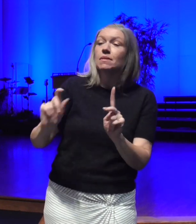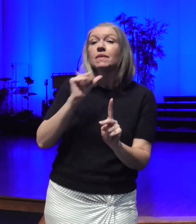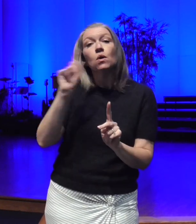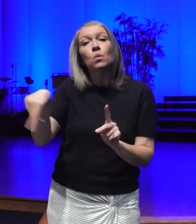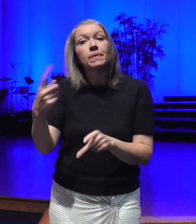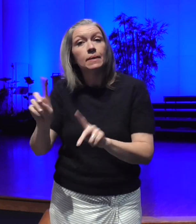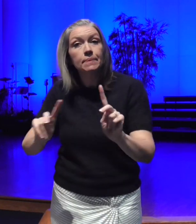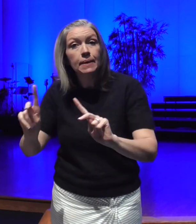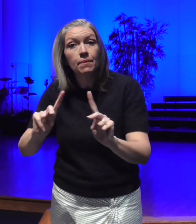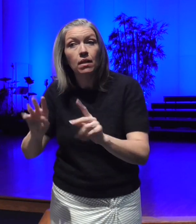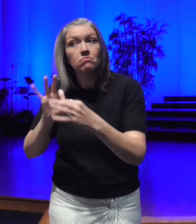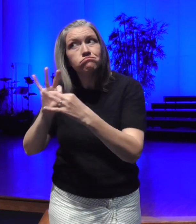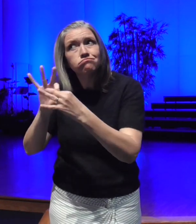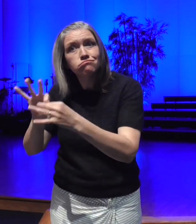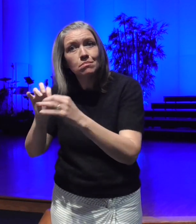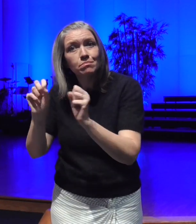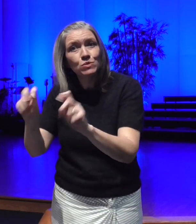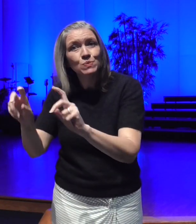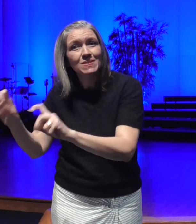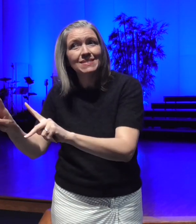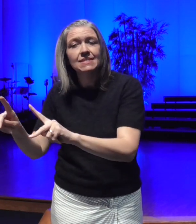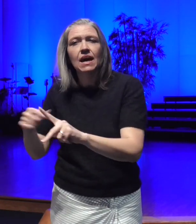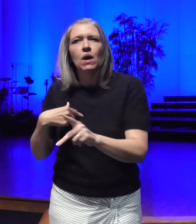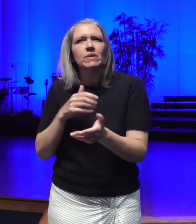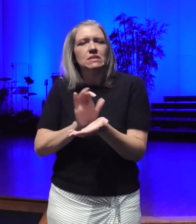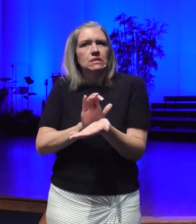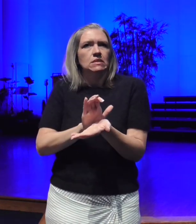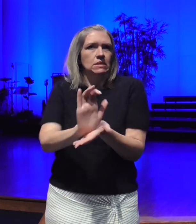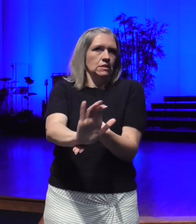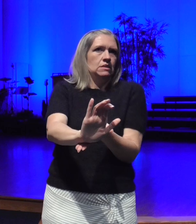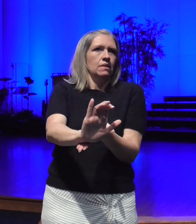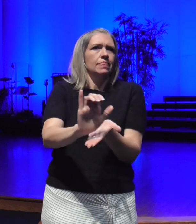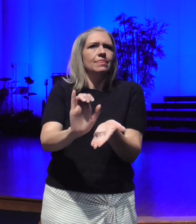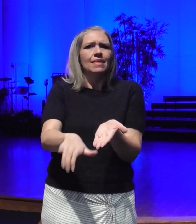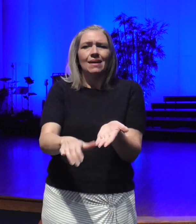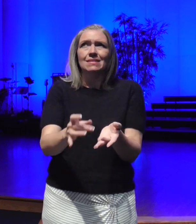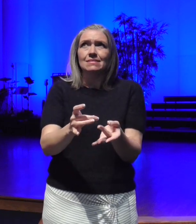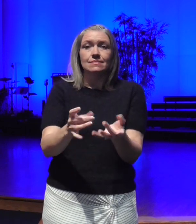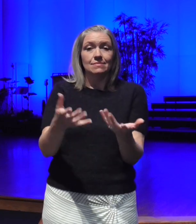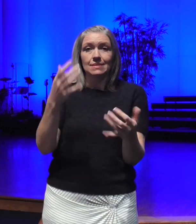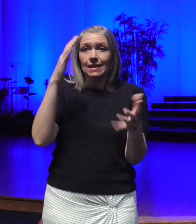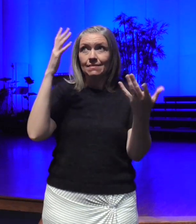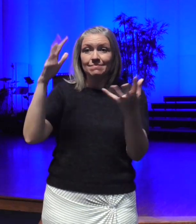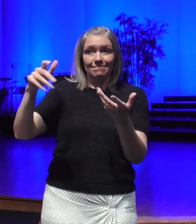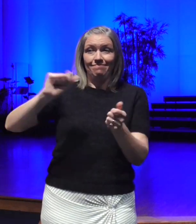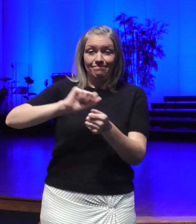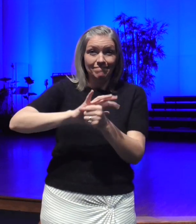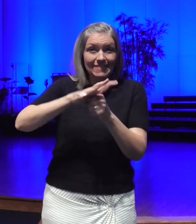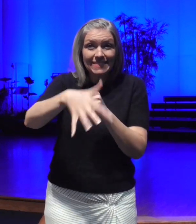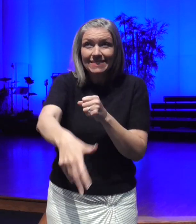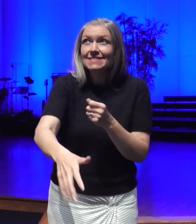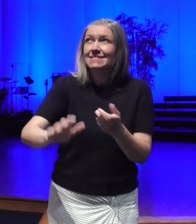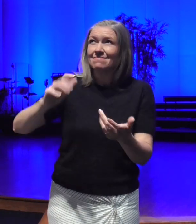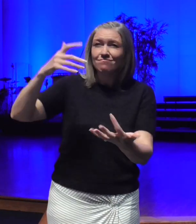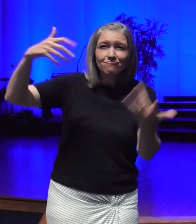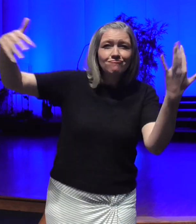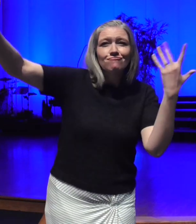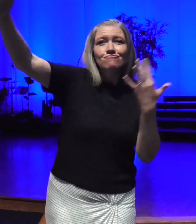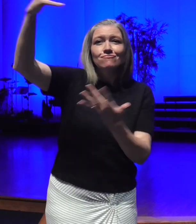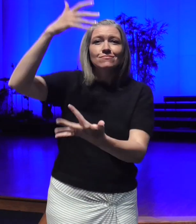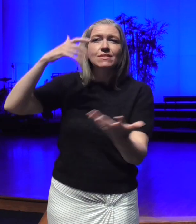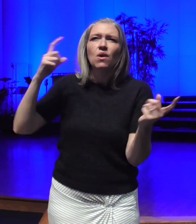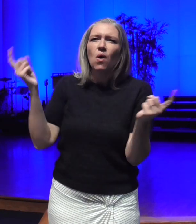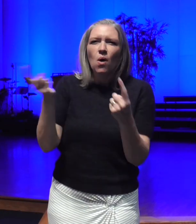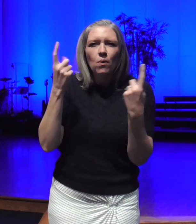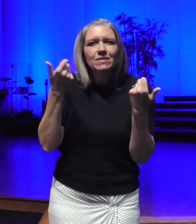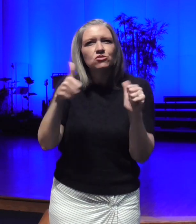with people, but I was pushing away the infinite that is pouring through, constantly seeking to